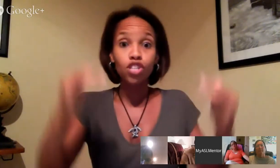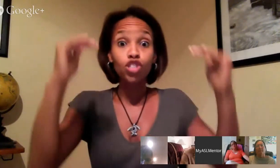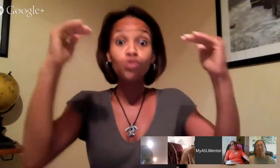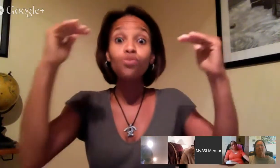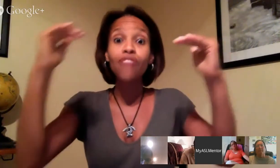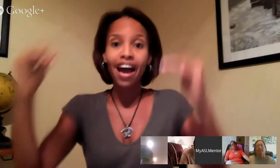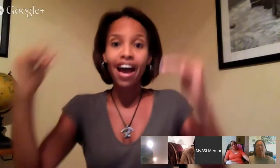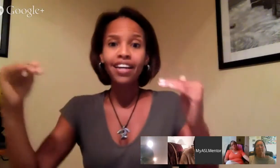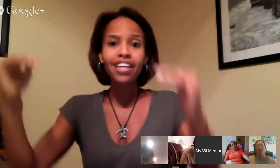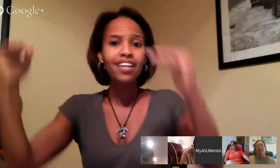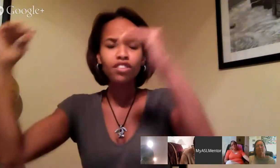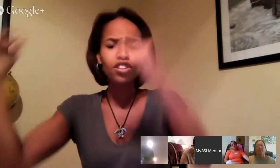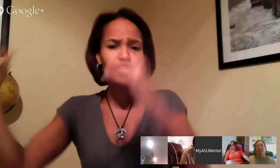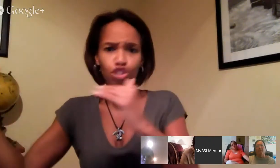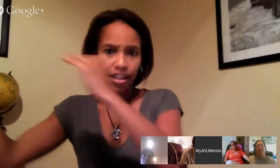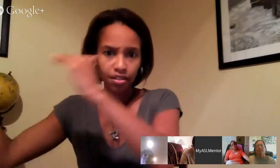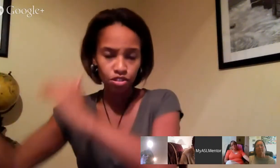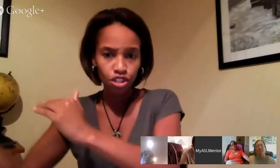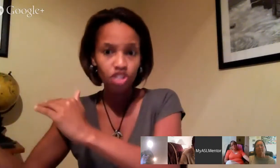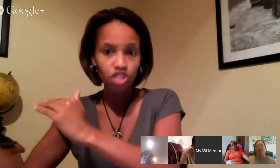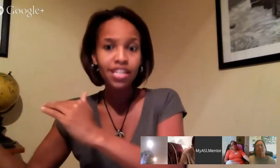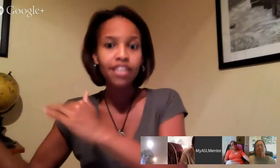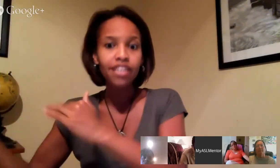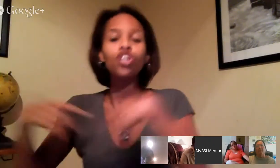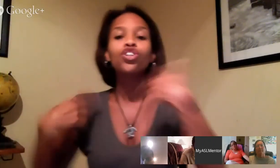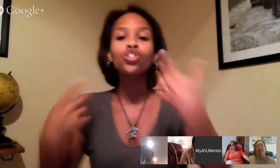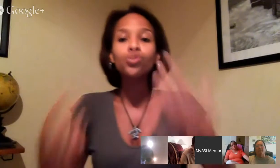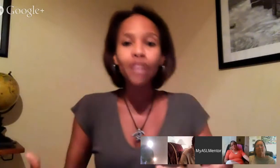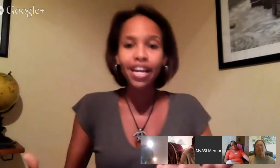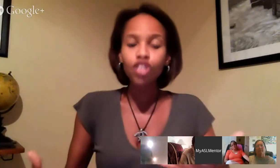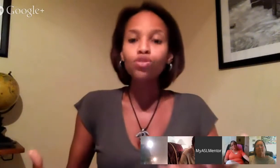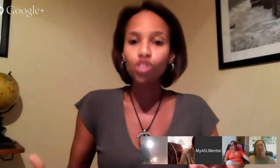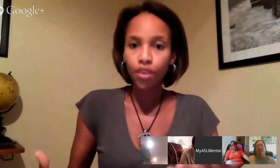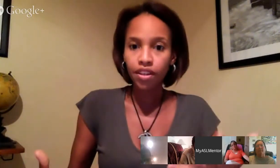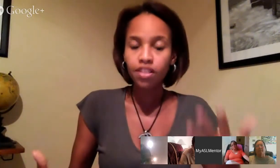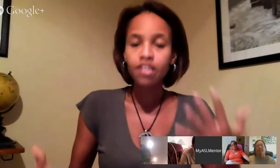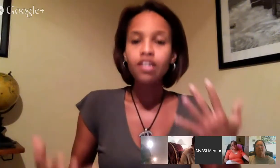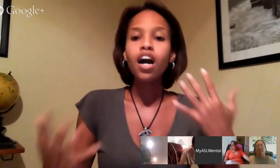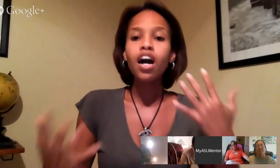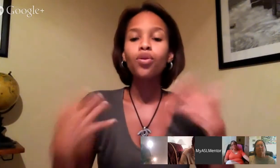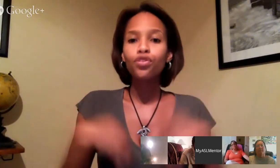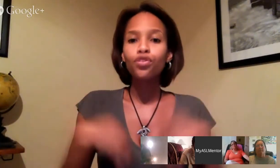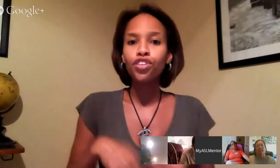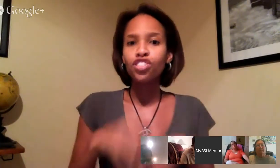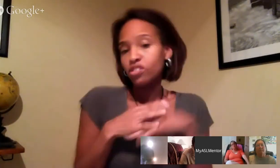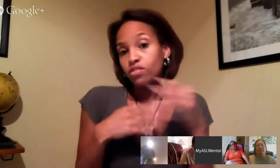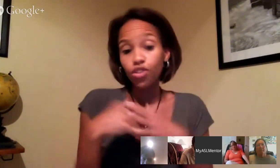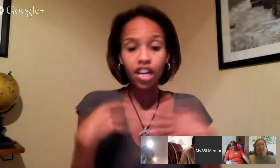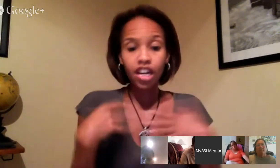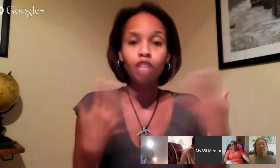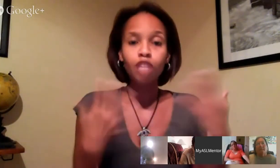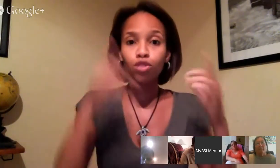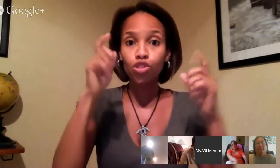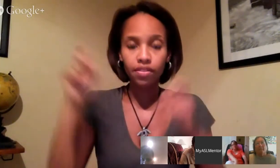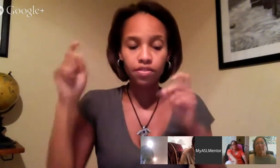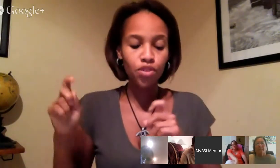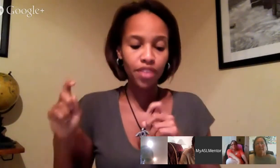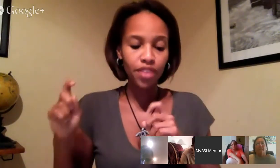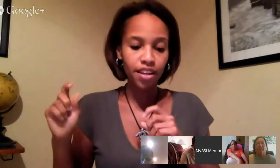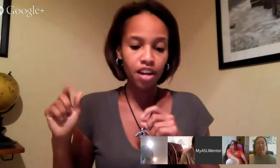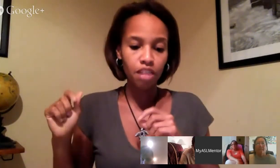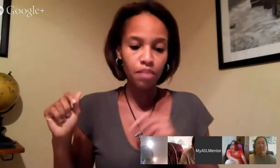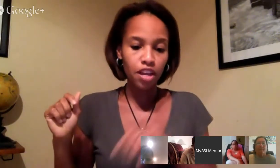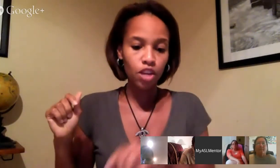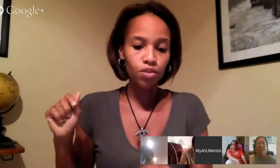sentences do that, it doesn't look strange. It just takes you getting used to it in order for you to just get comfortable doing